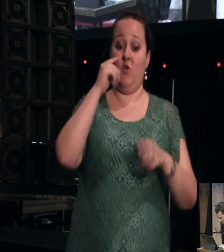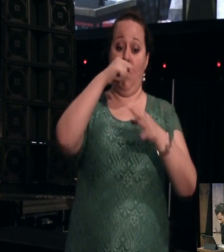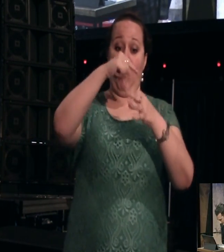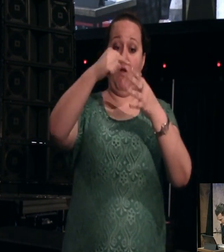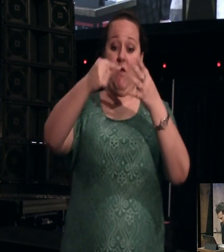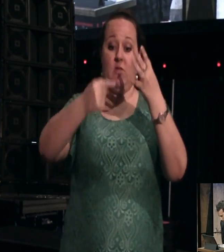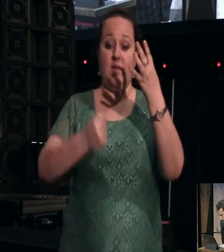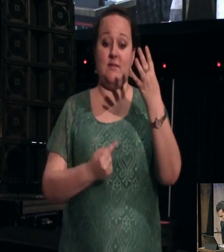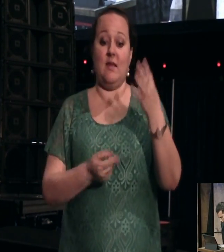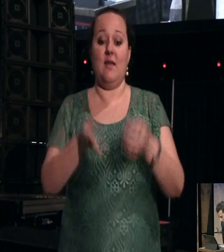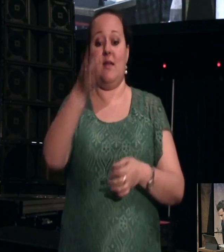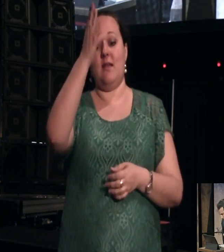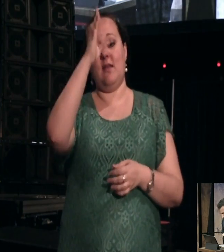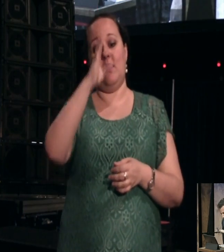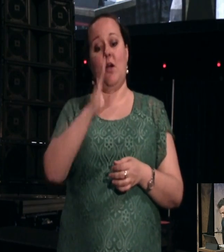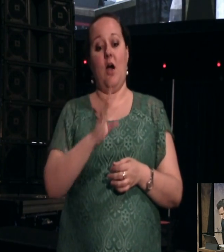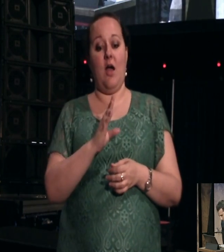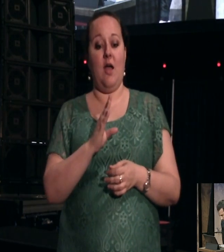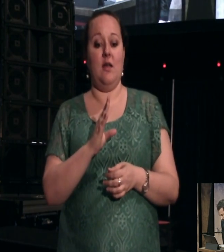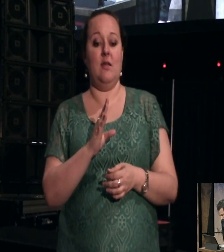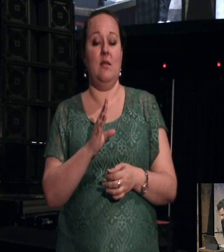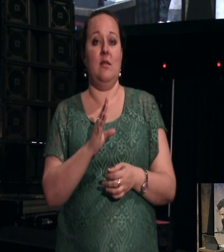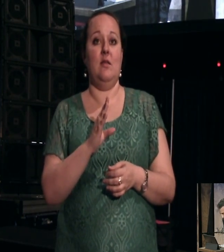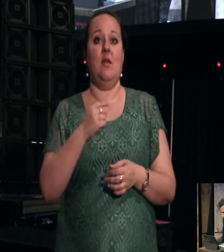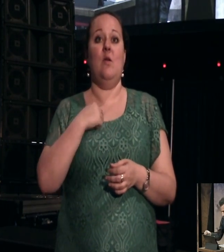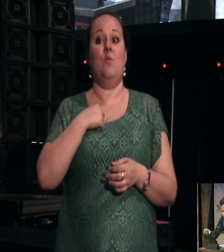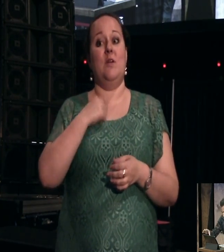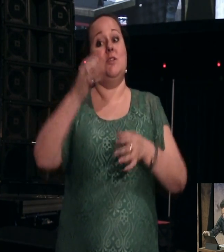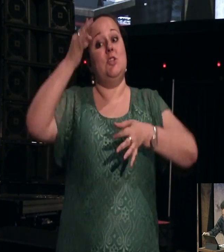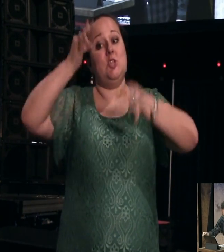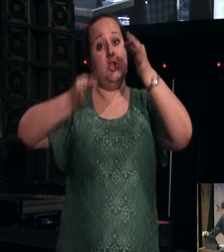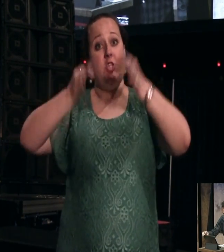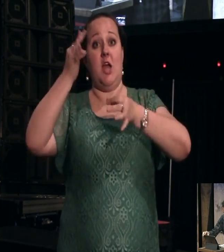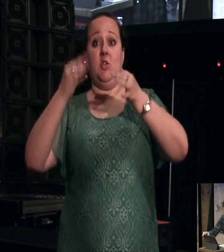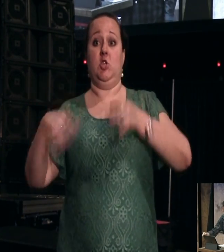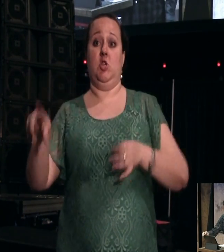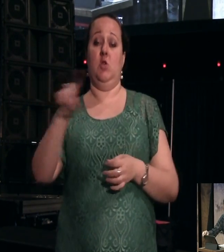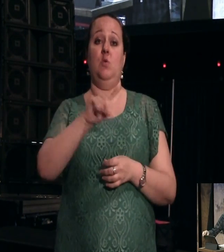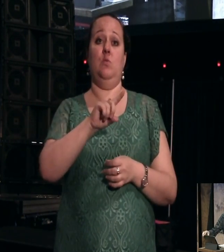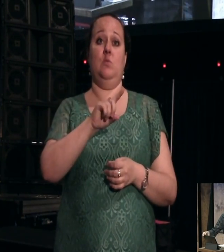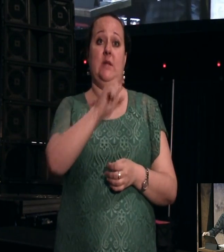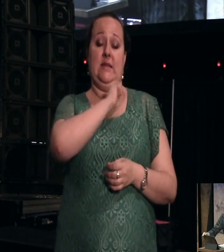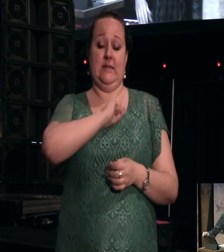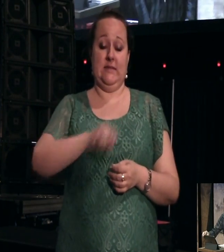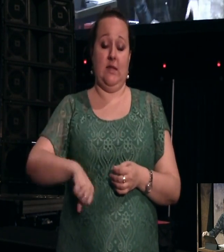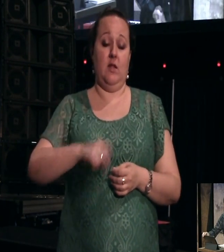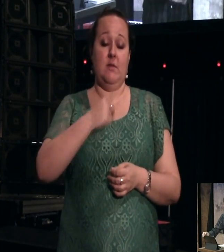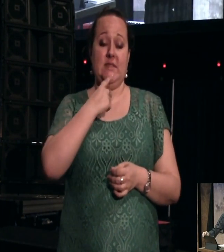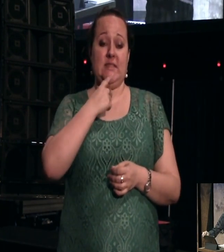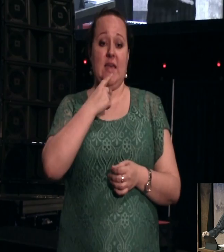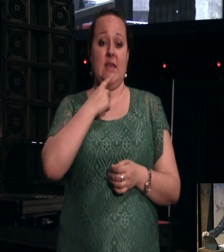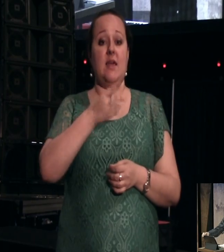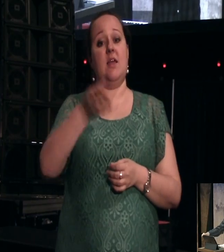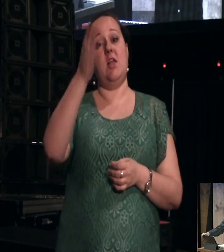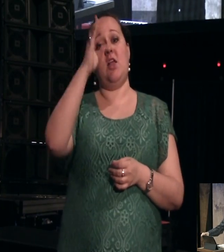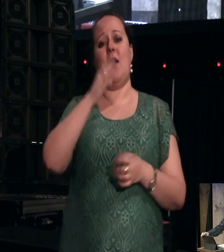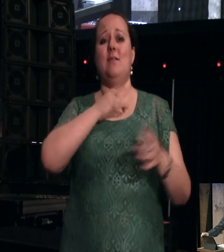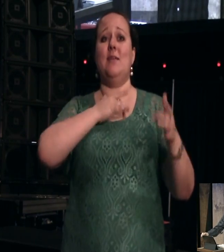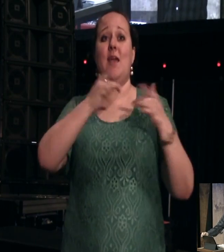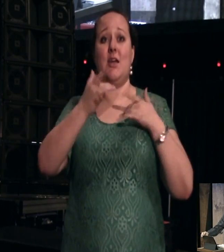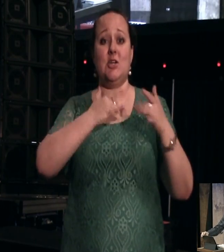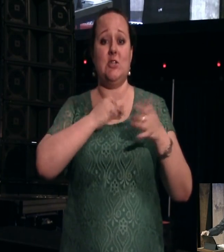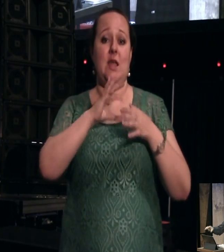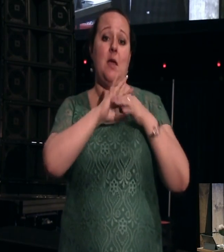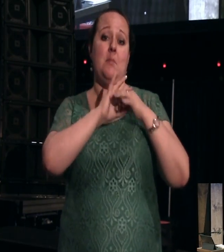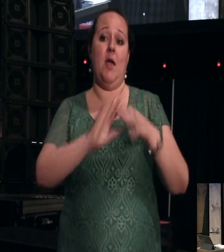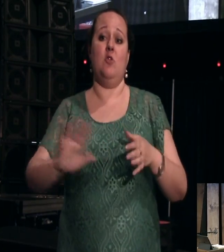this, but know that for all these things God will bring you into judgment. So what's Solomon